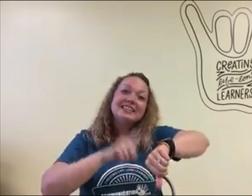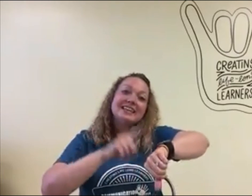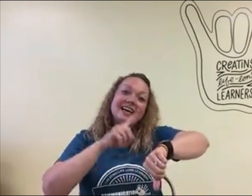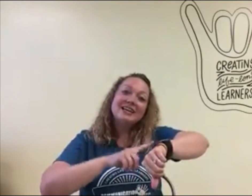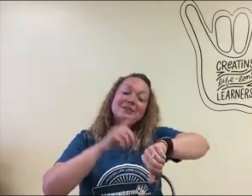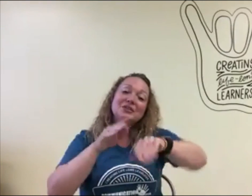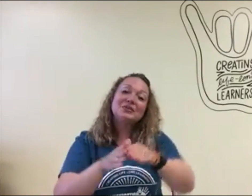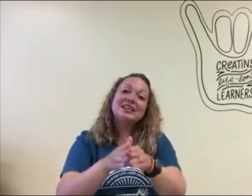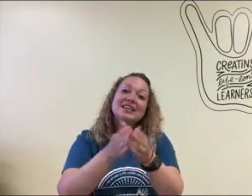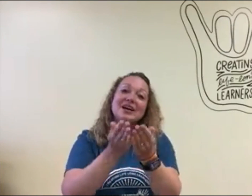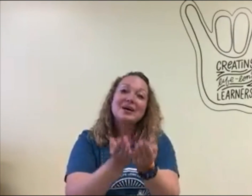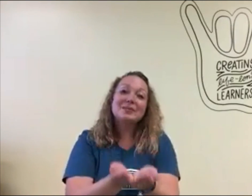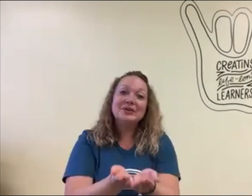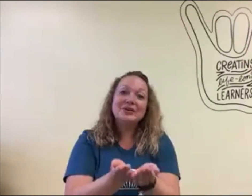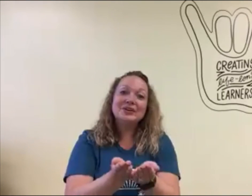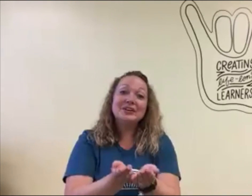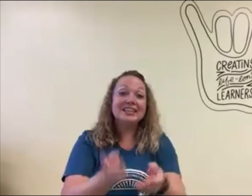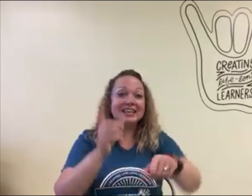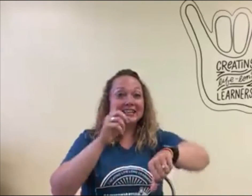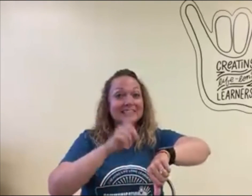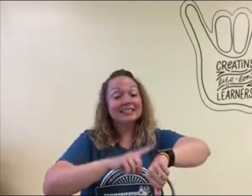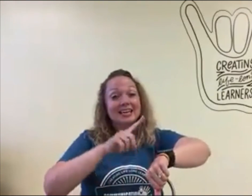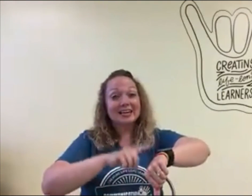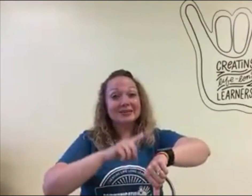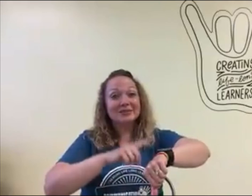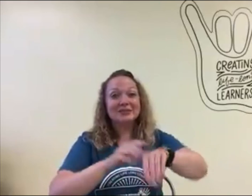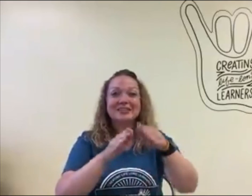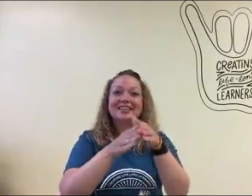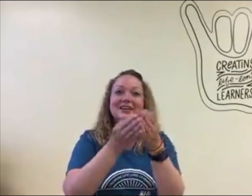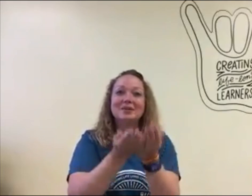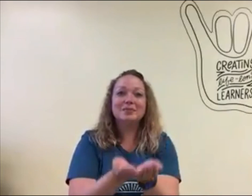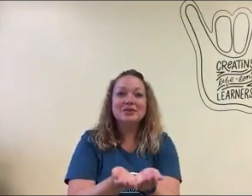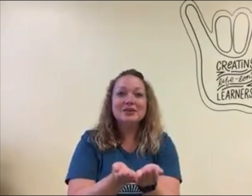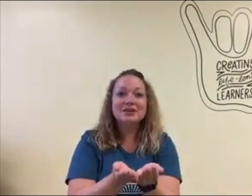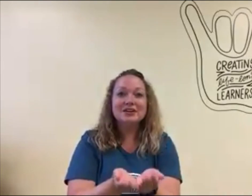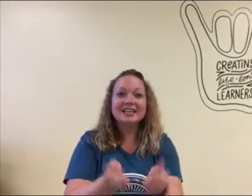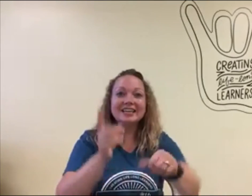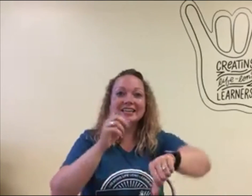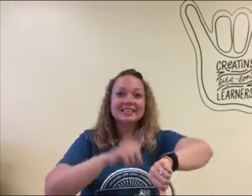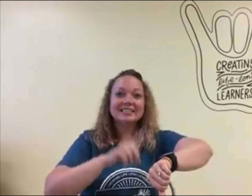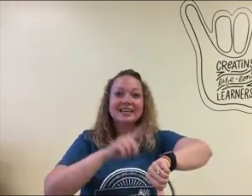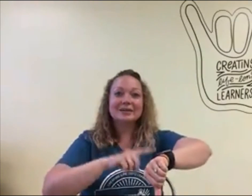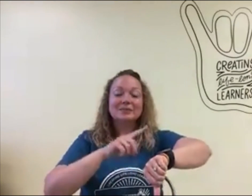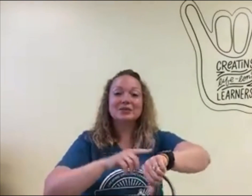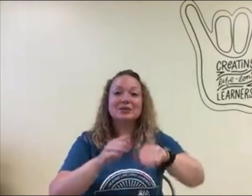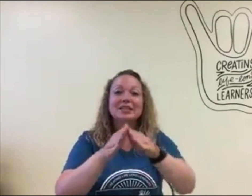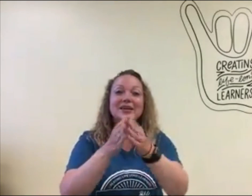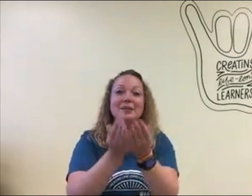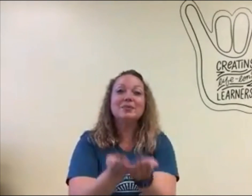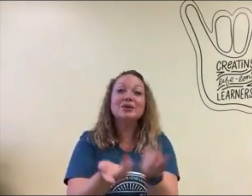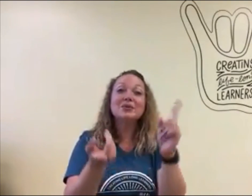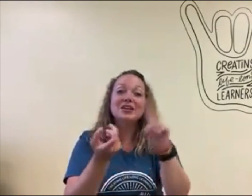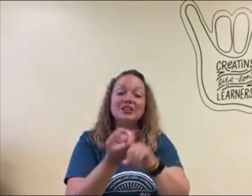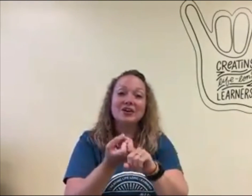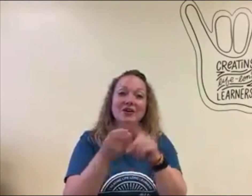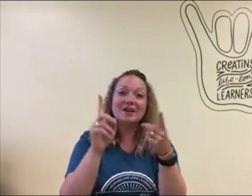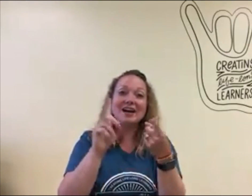to read a book. It is time to read a book. It is time to read a book with all my